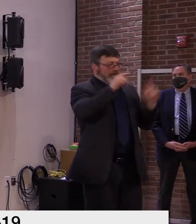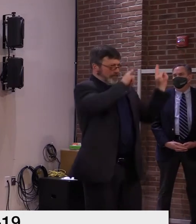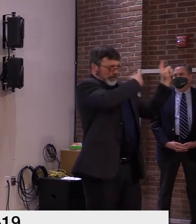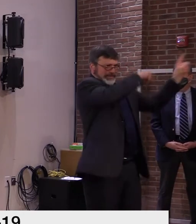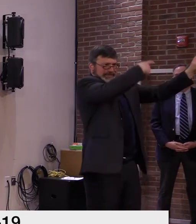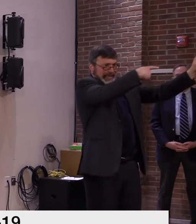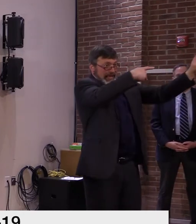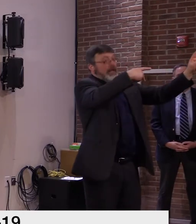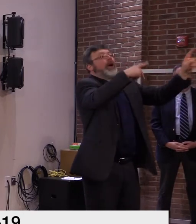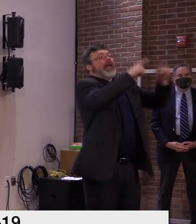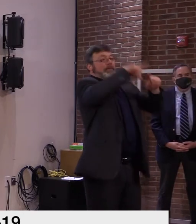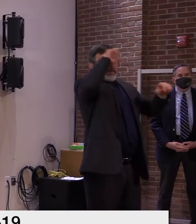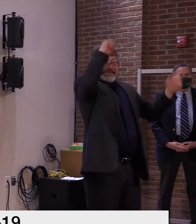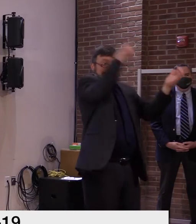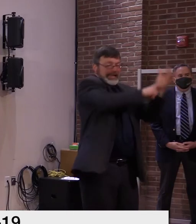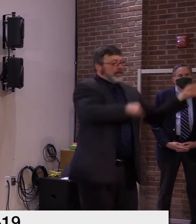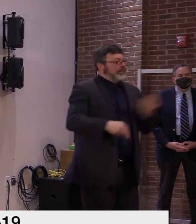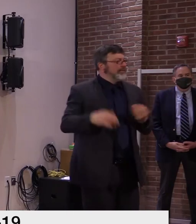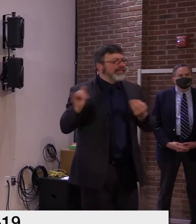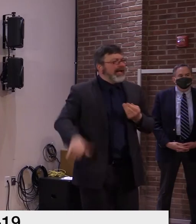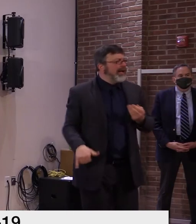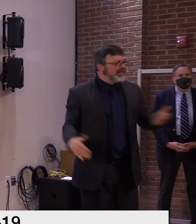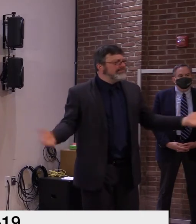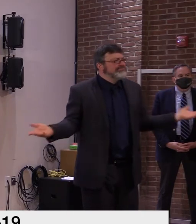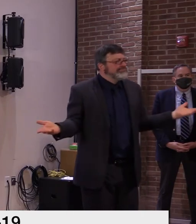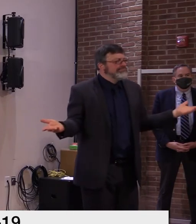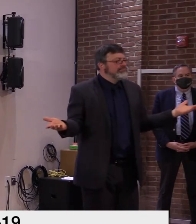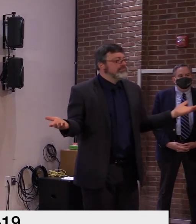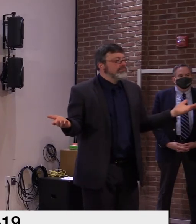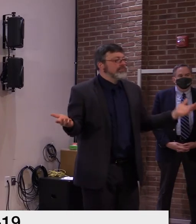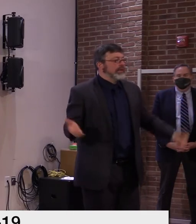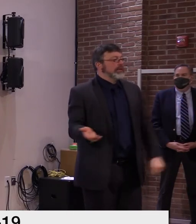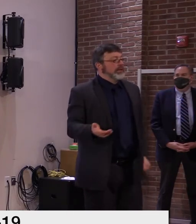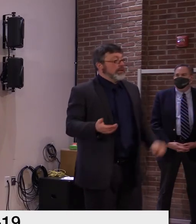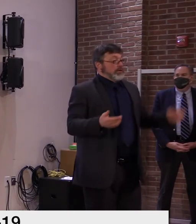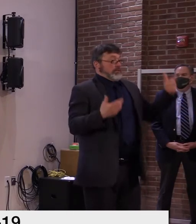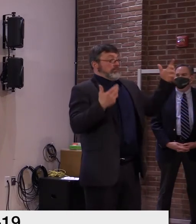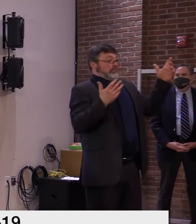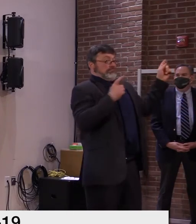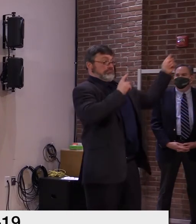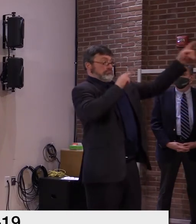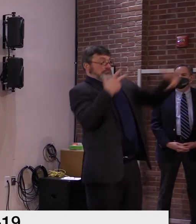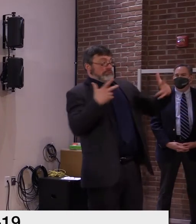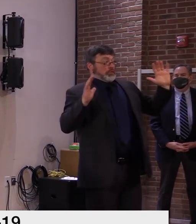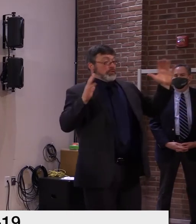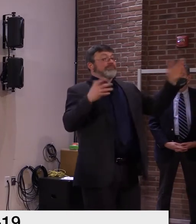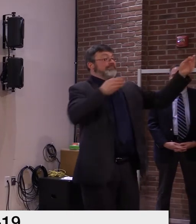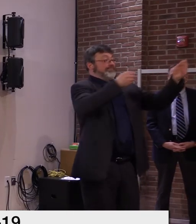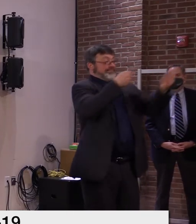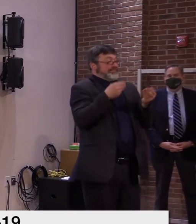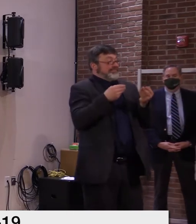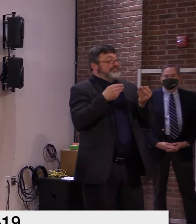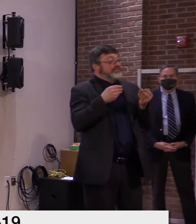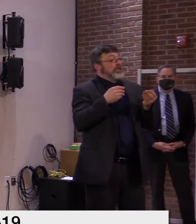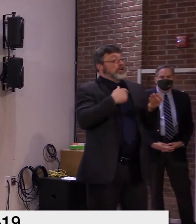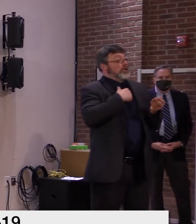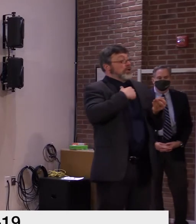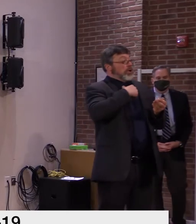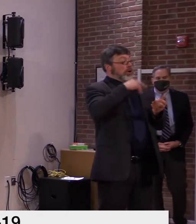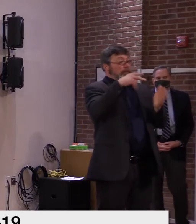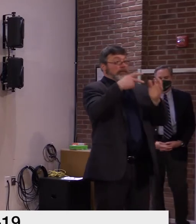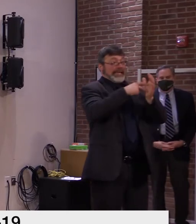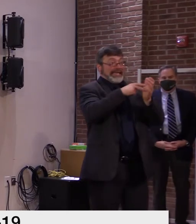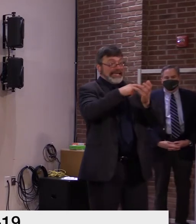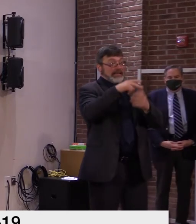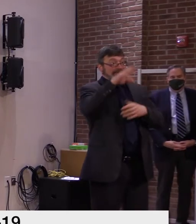disbursement of funds may be connected to your UI, for instance. And we have a fairly low unemployment